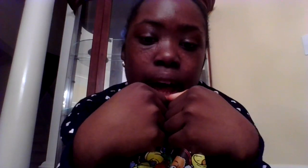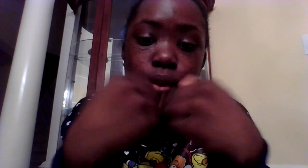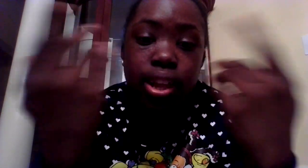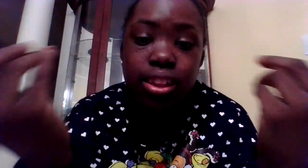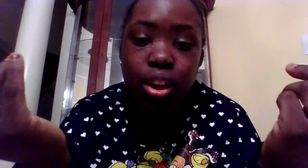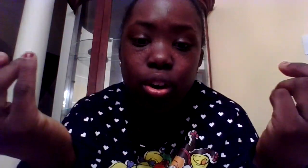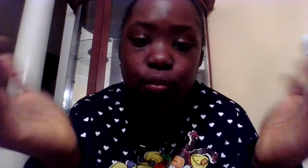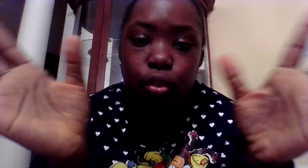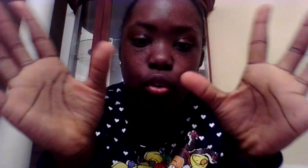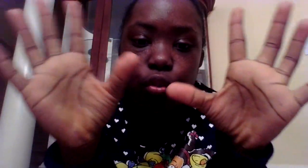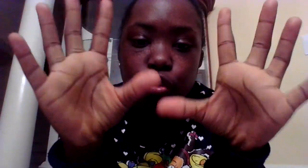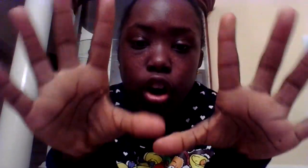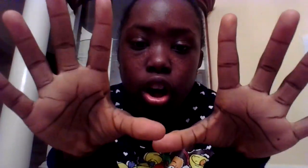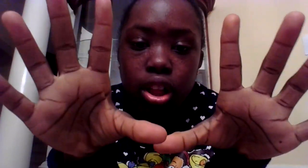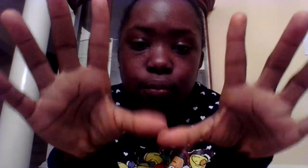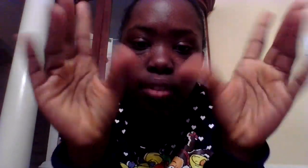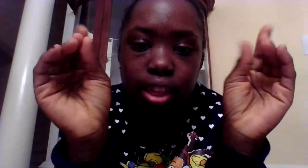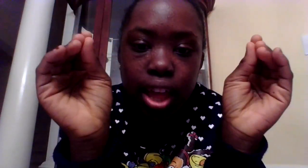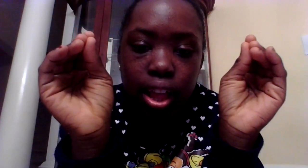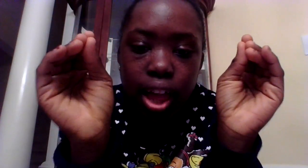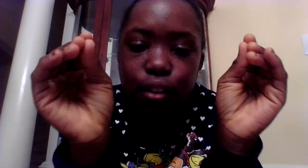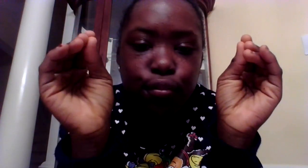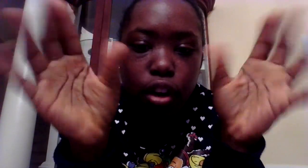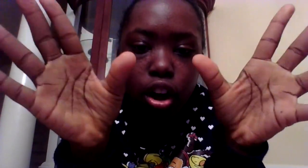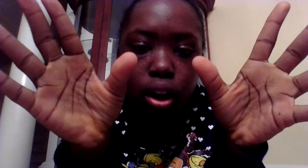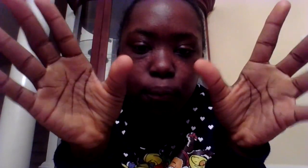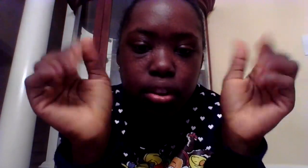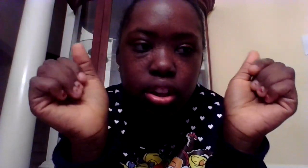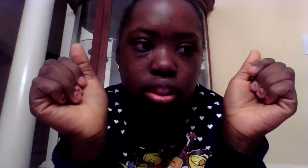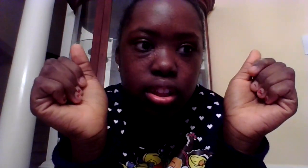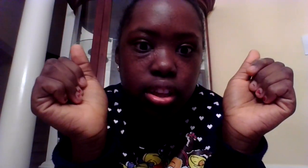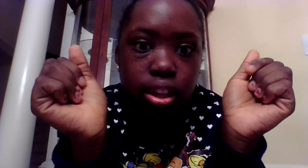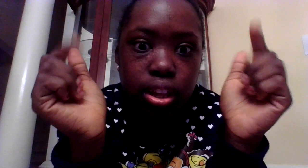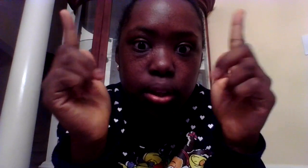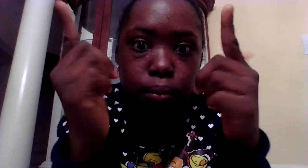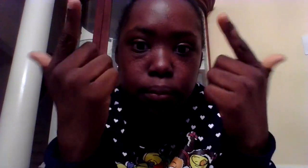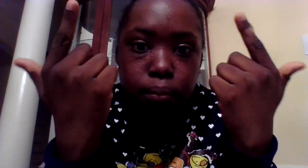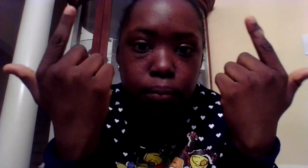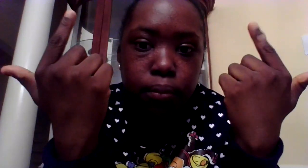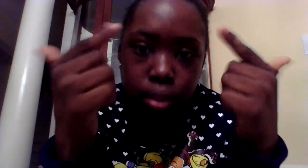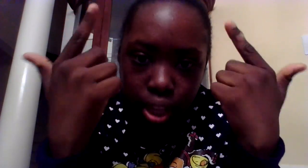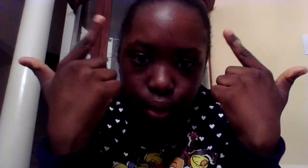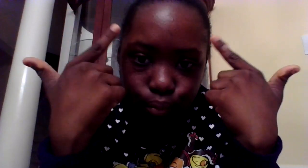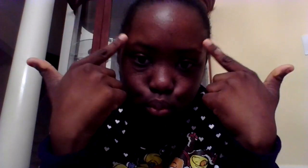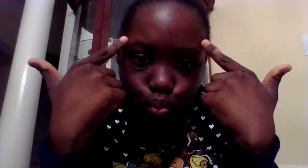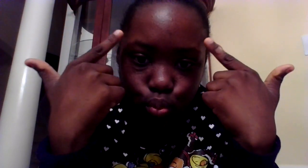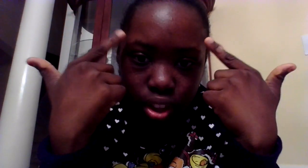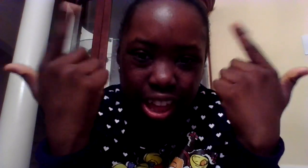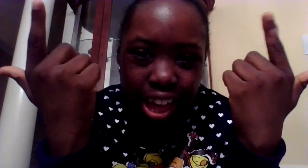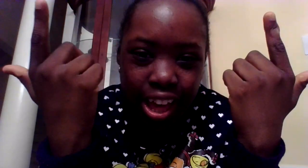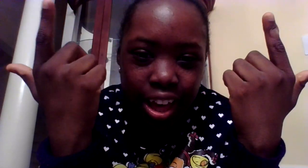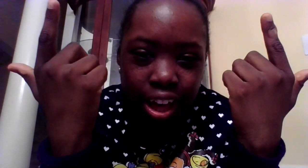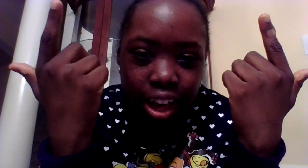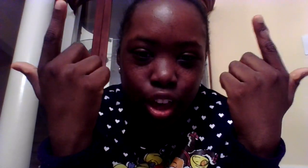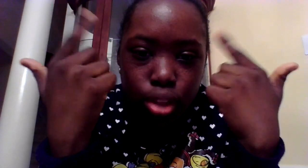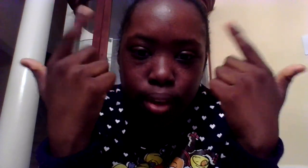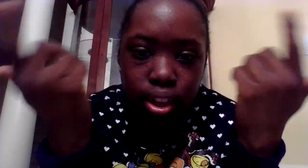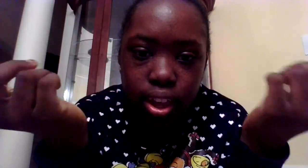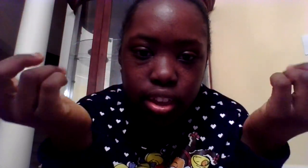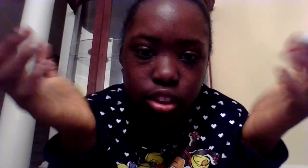really know for farm, that I like farm, cause yeah, I use my head